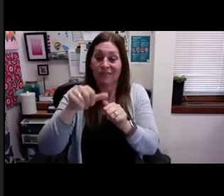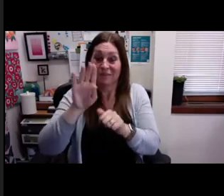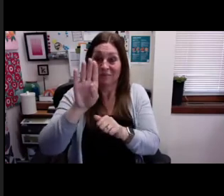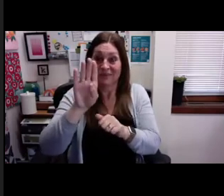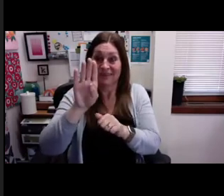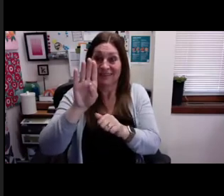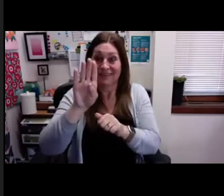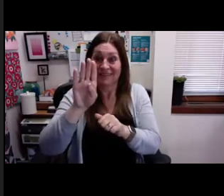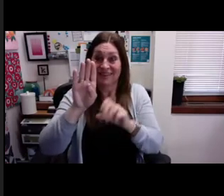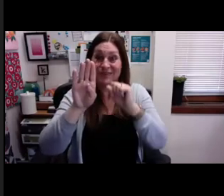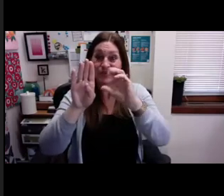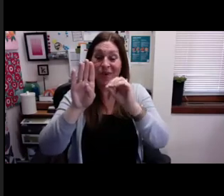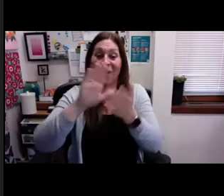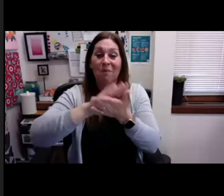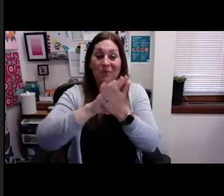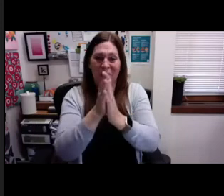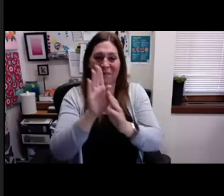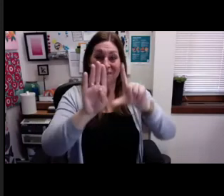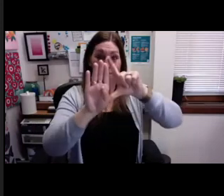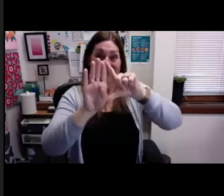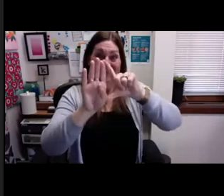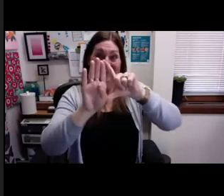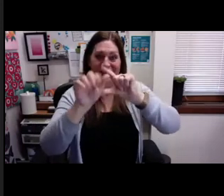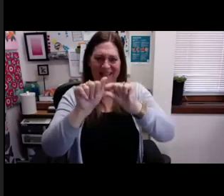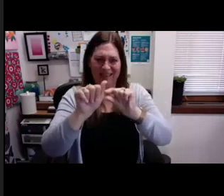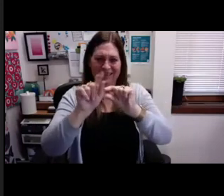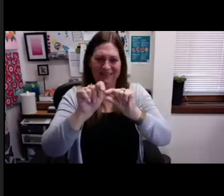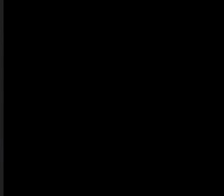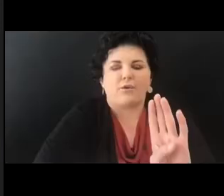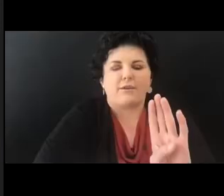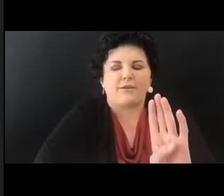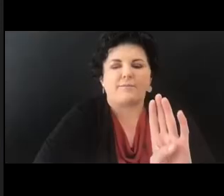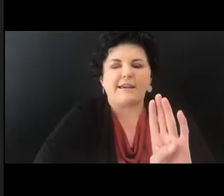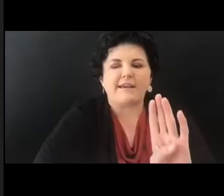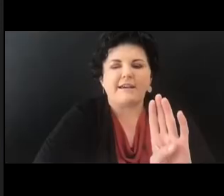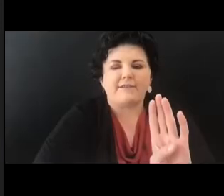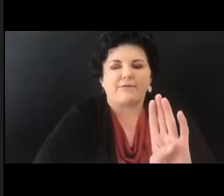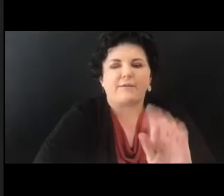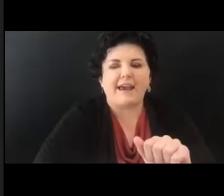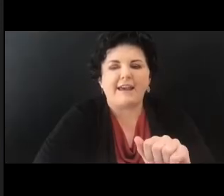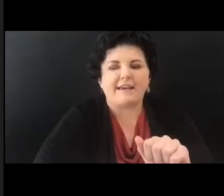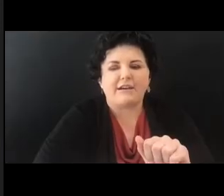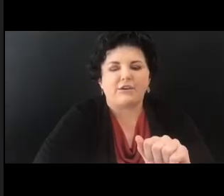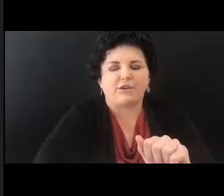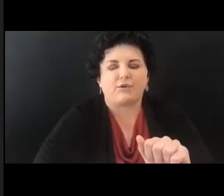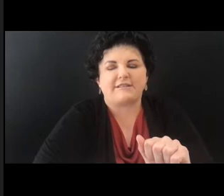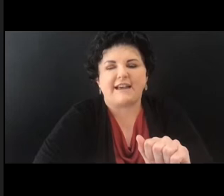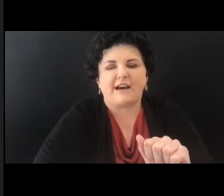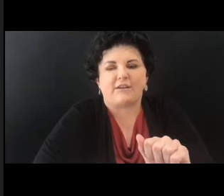like a tall, the B is a taller letter. So the B from the A